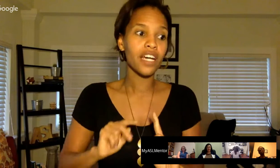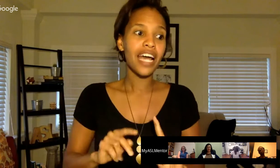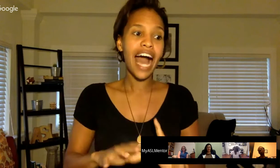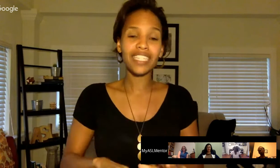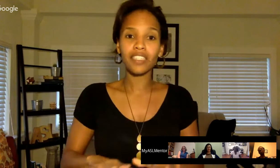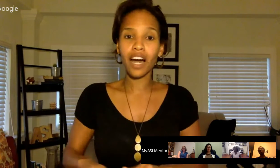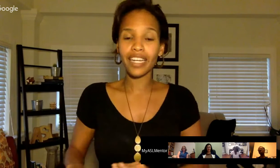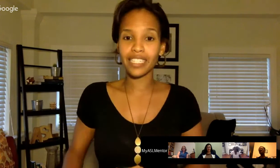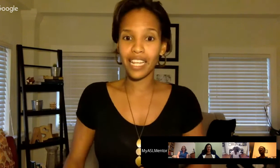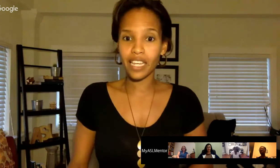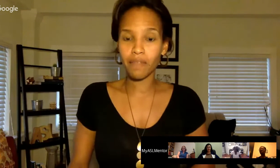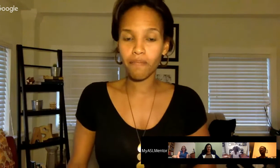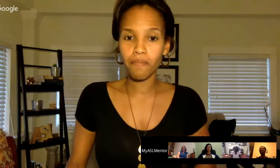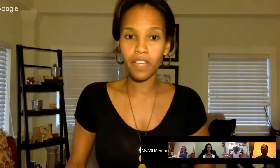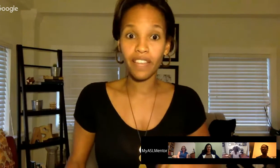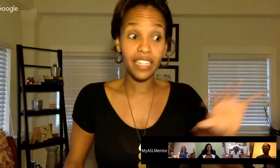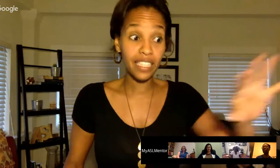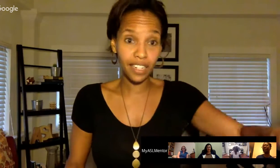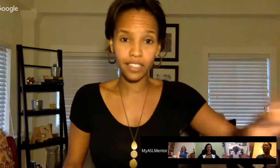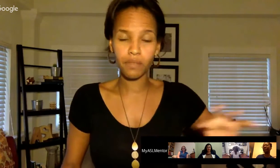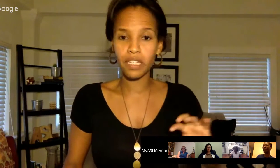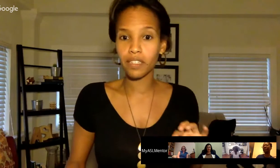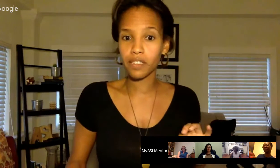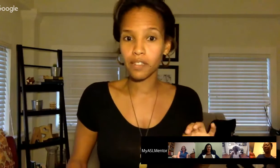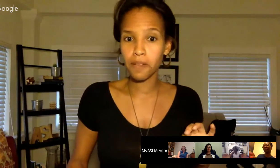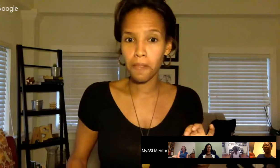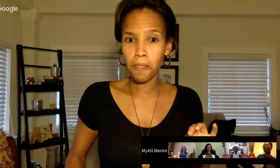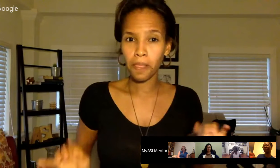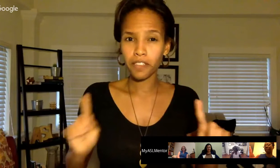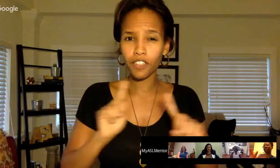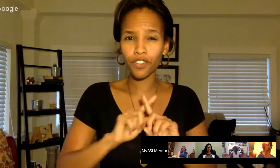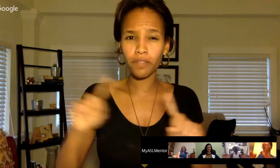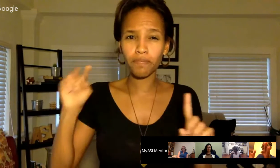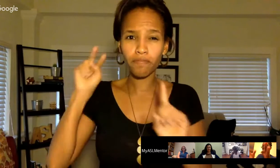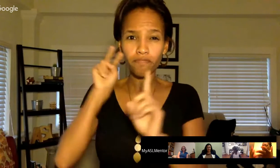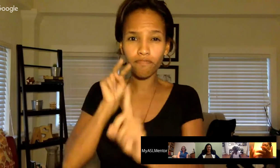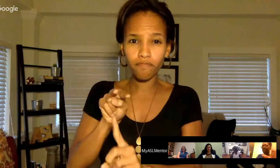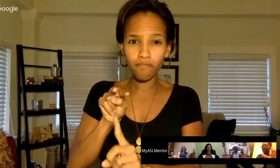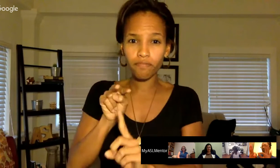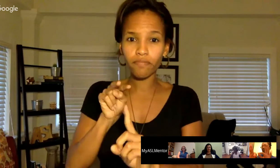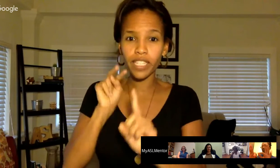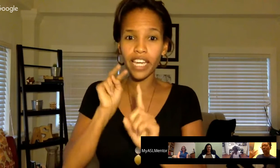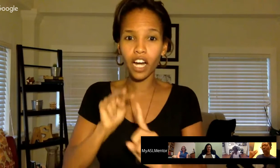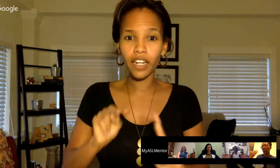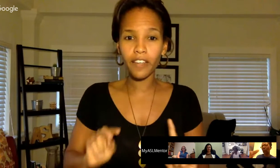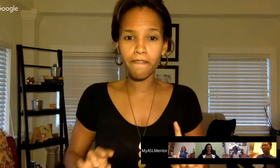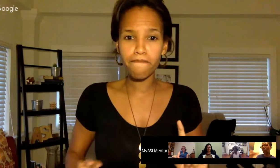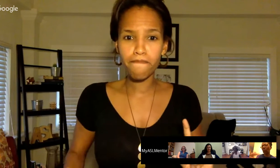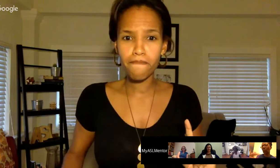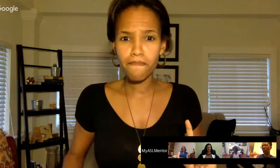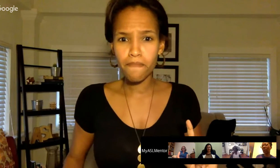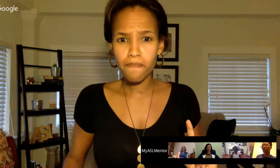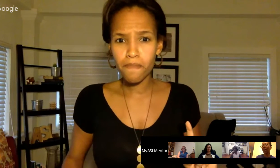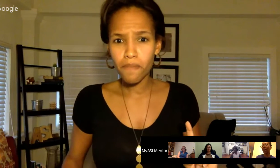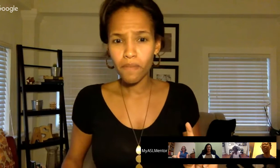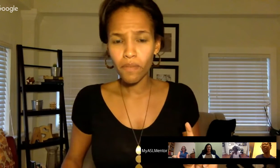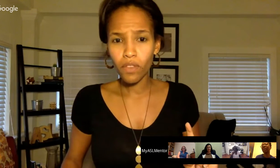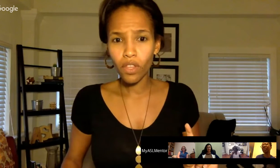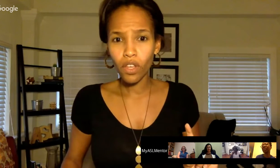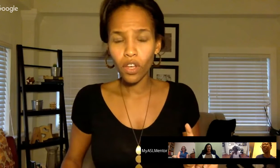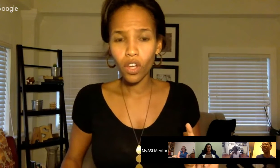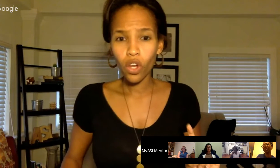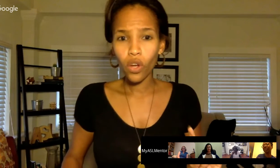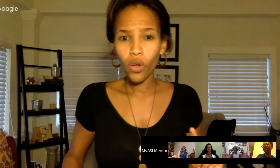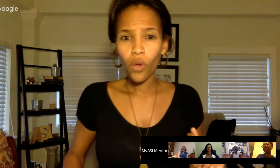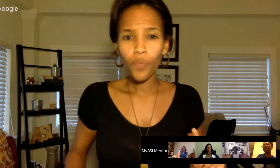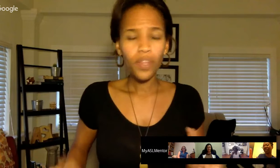of has a lot at stake in this sentence means? Different take on it?